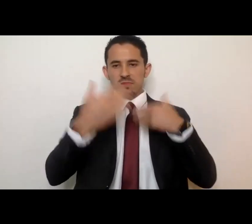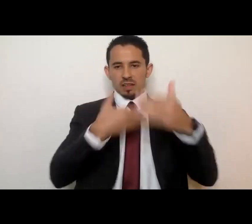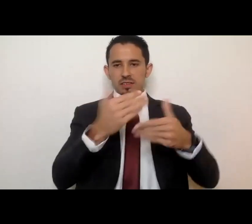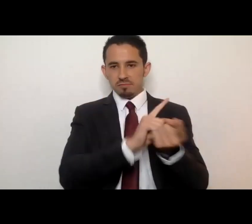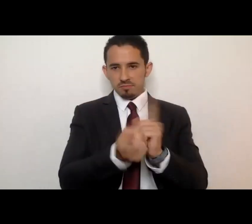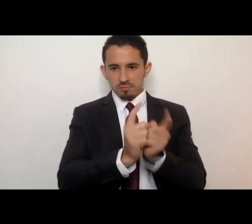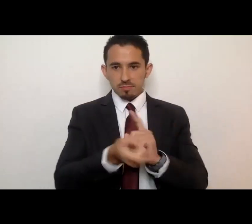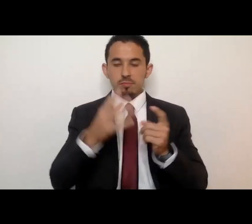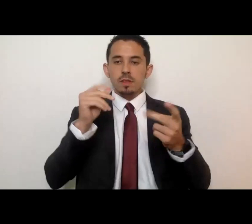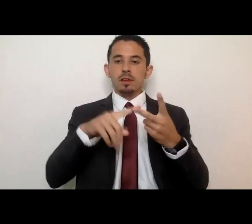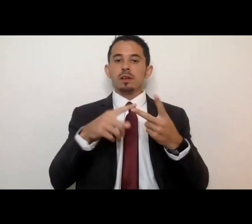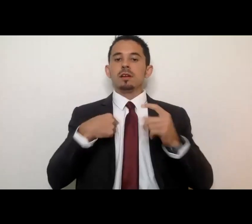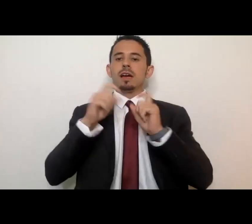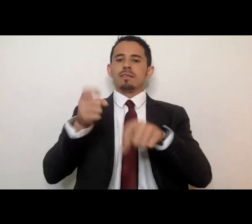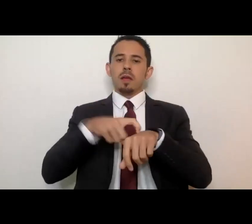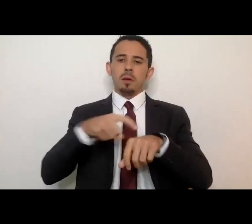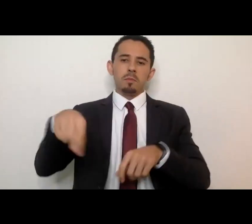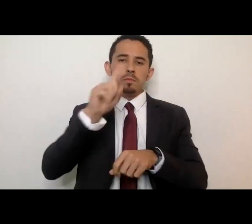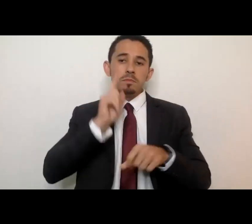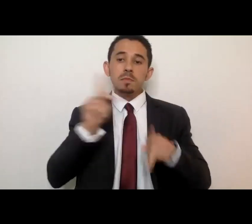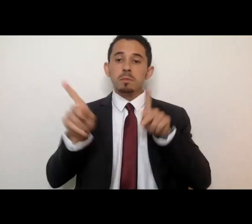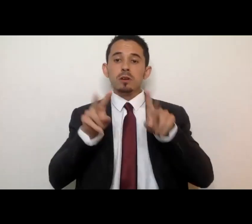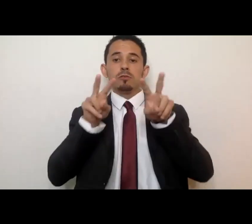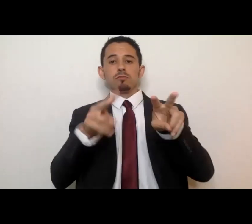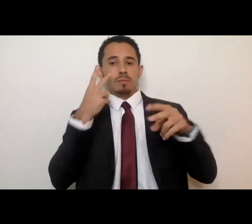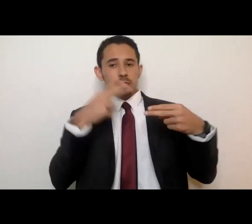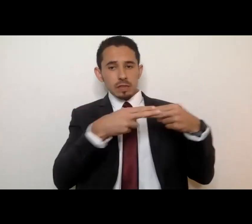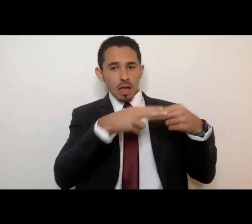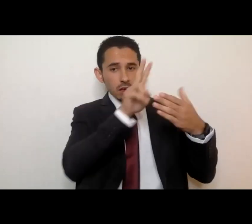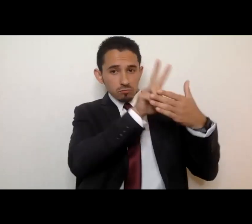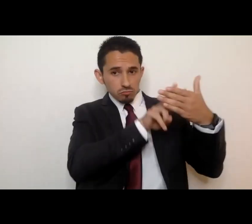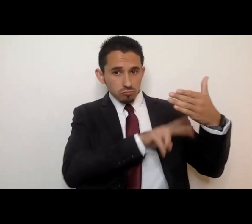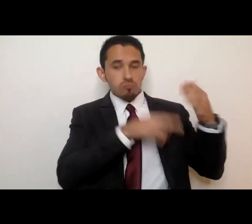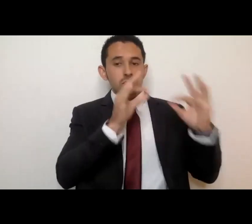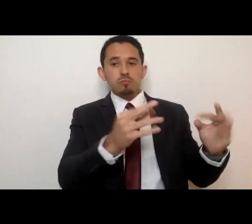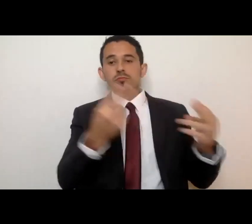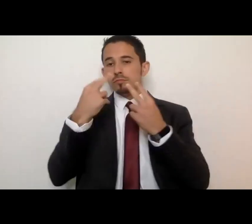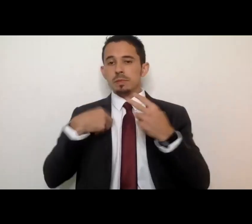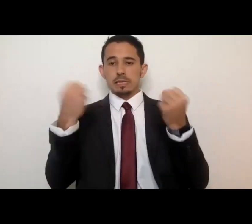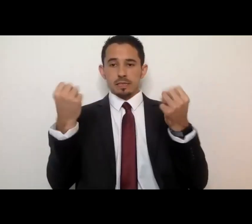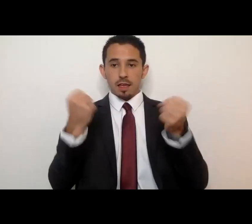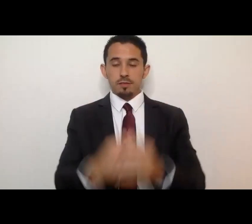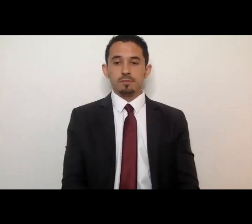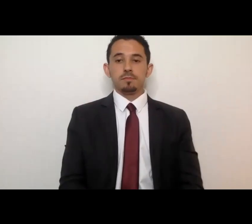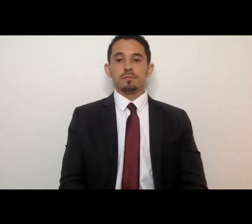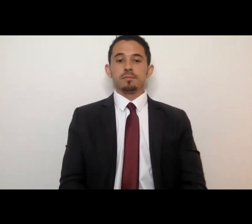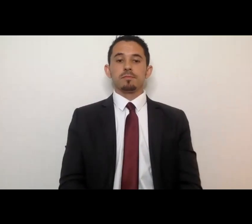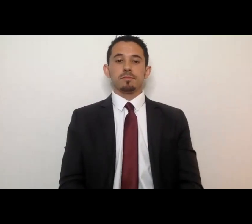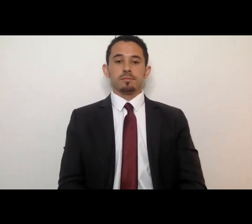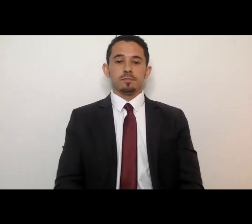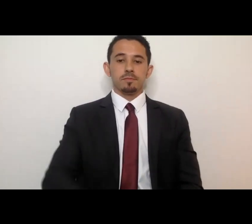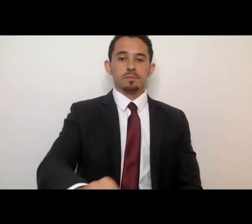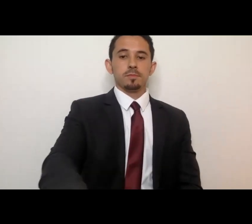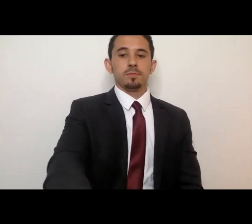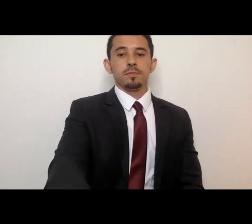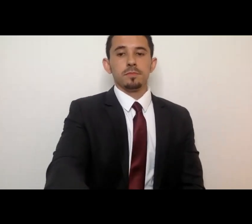some pauses during the course of the presentation, and that's because of that interpreting time and also to allow deaf viewers to both see the slides and then